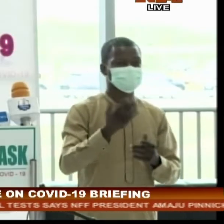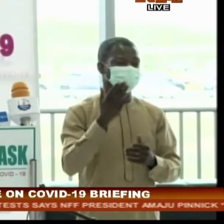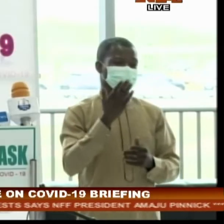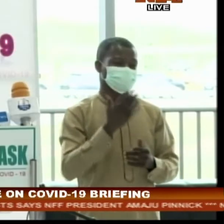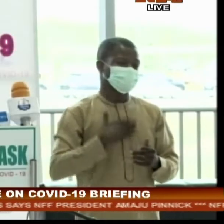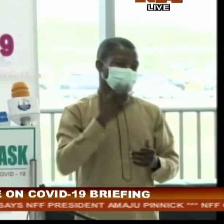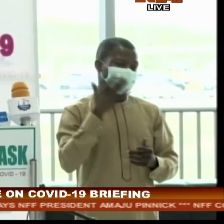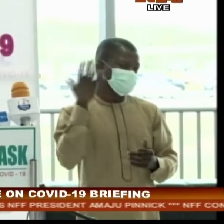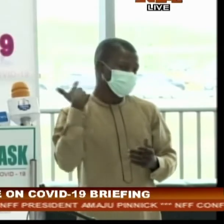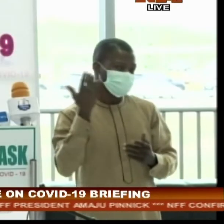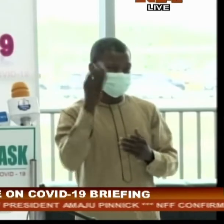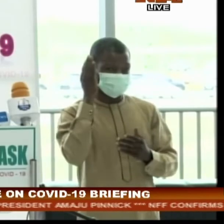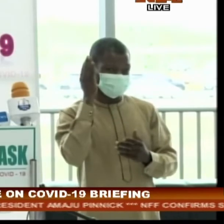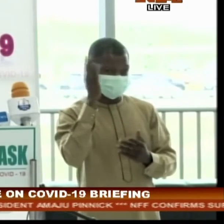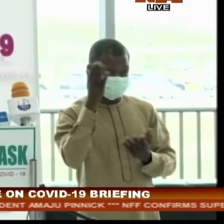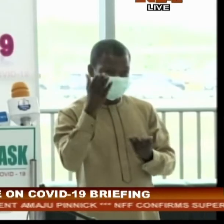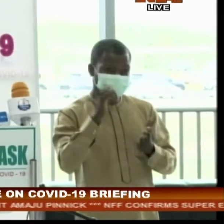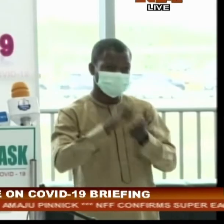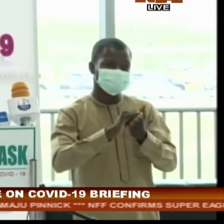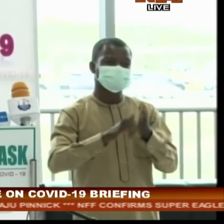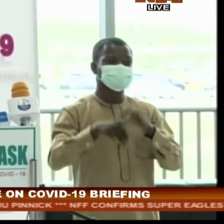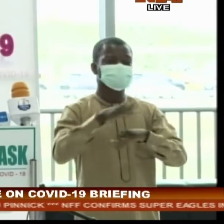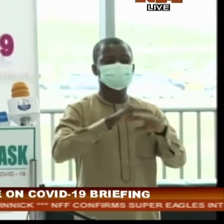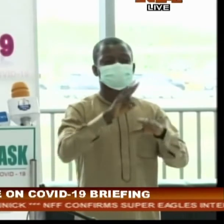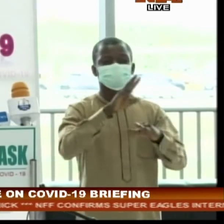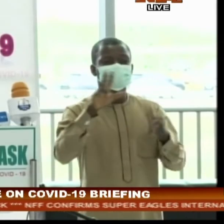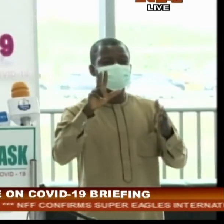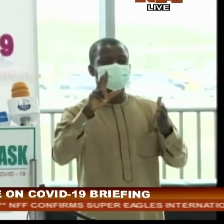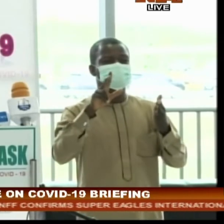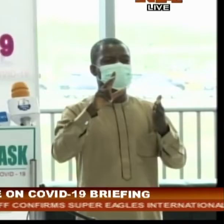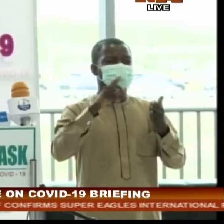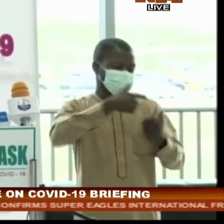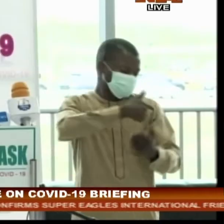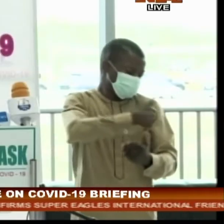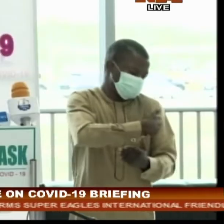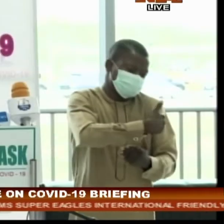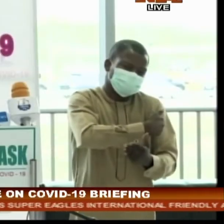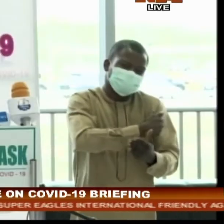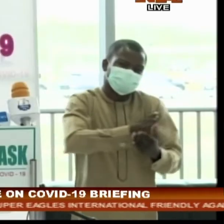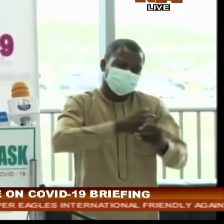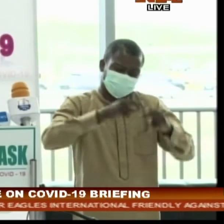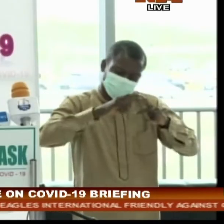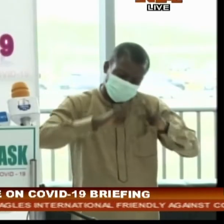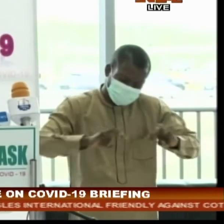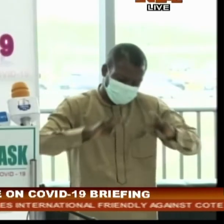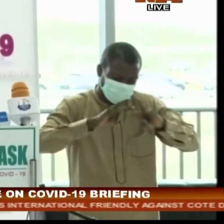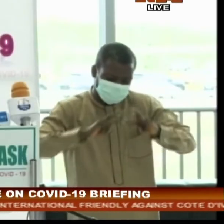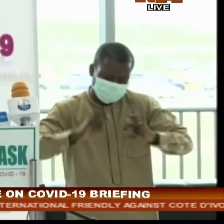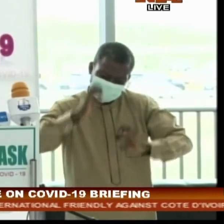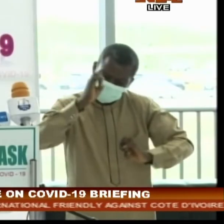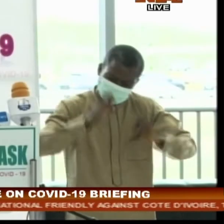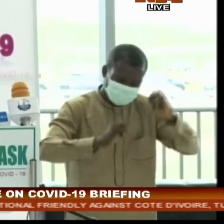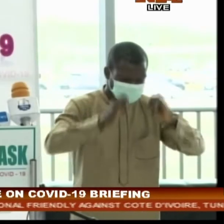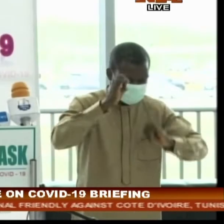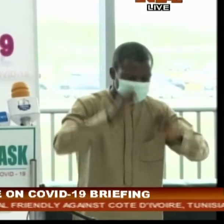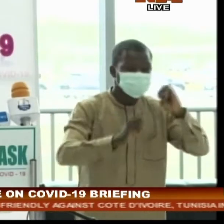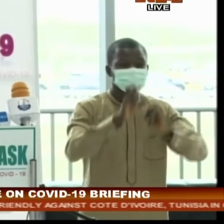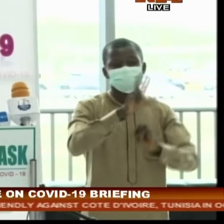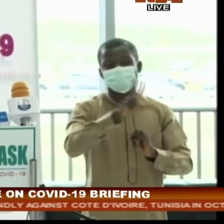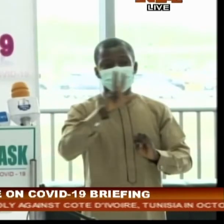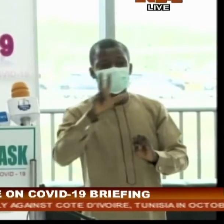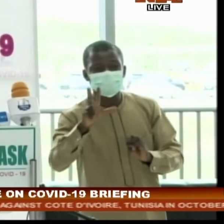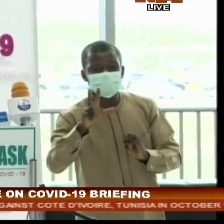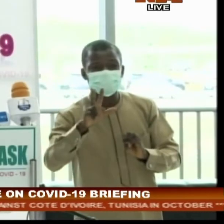total of 173 candidate vaccines were under evaluation. 33 candidate